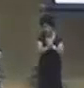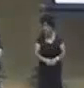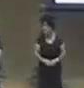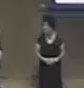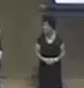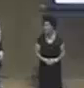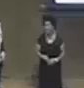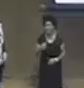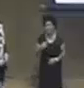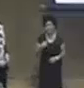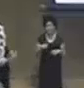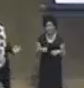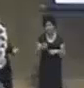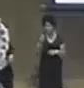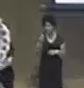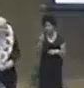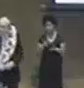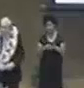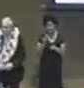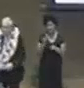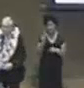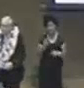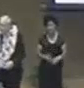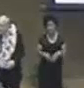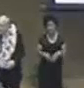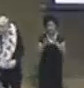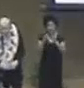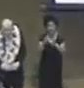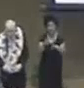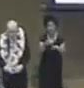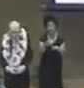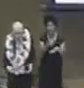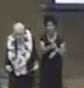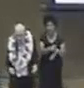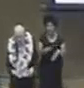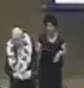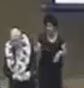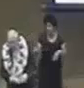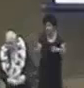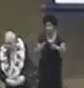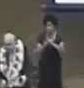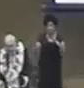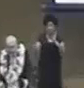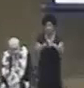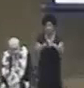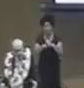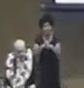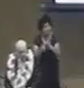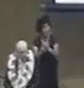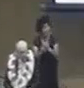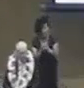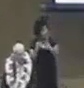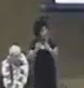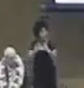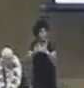I've been here a couple of years ago. So the ACODE, Australasian Council of Online Distance and E-Learning, came out to USP a couple of years ago, and we had